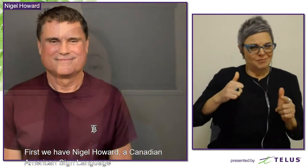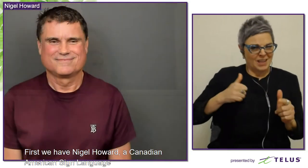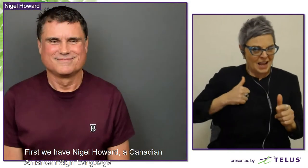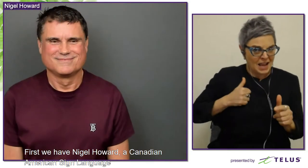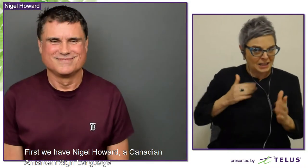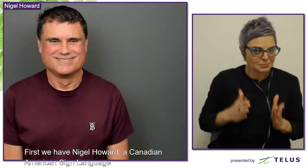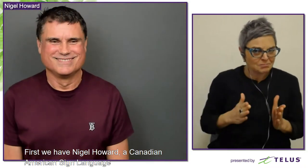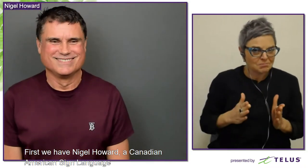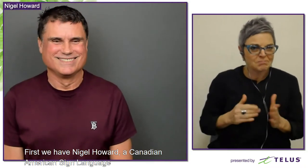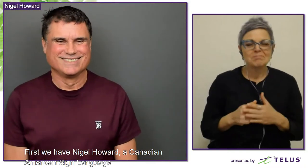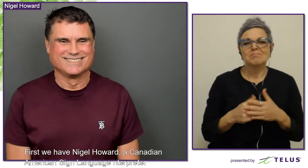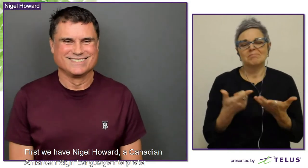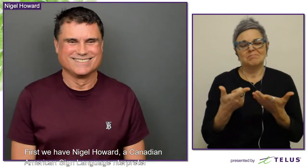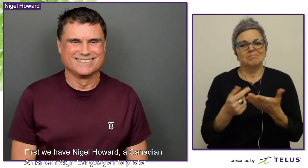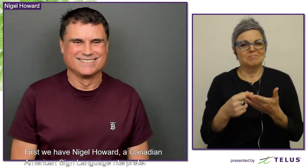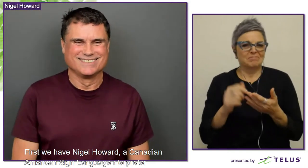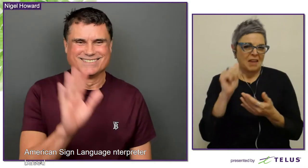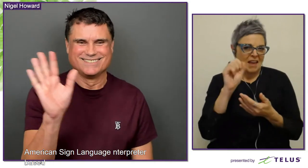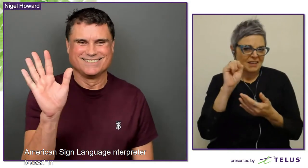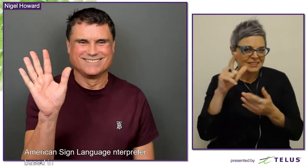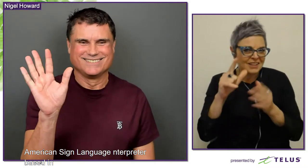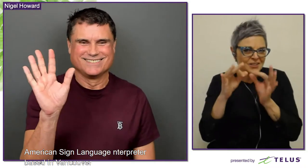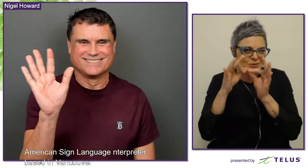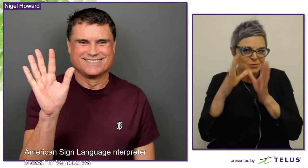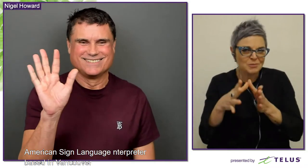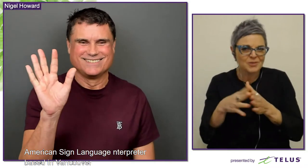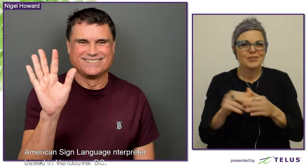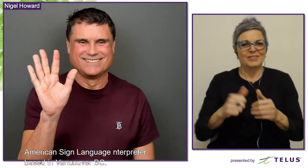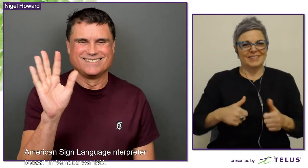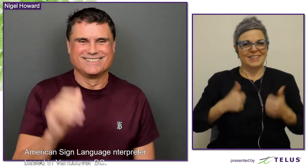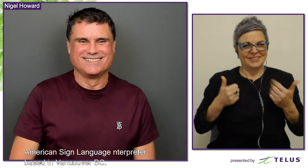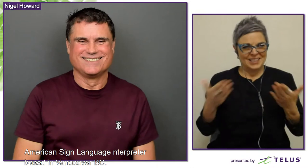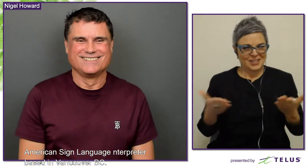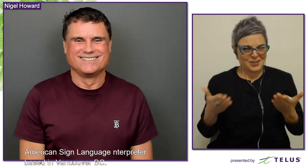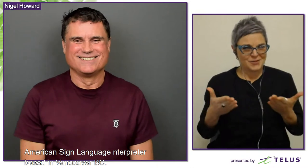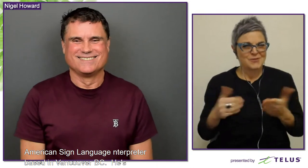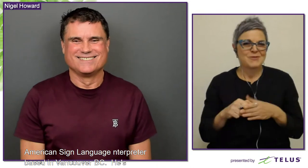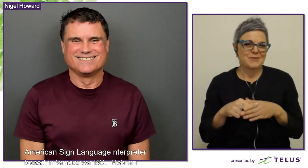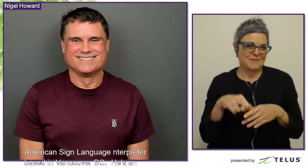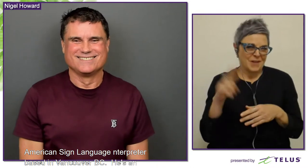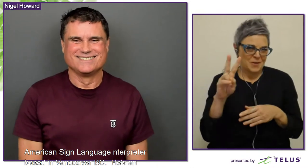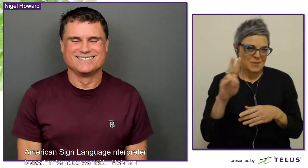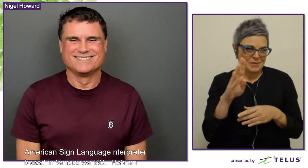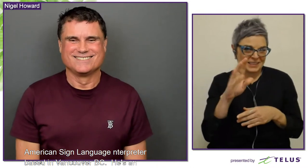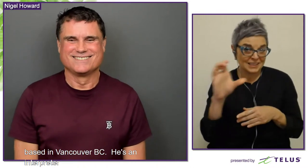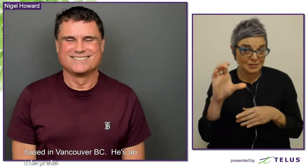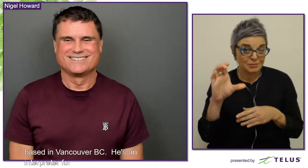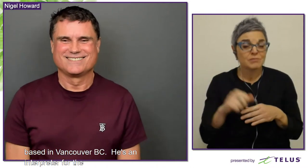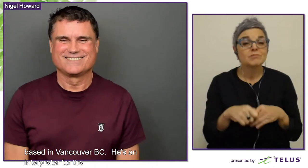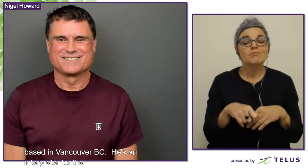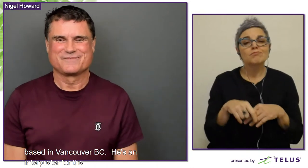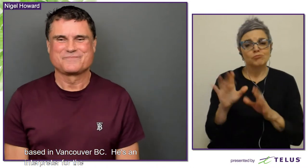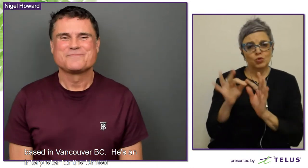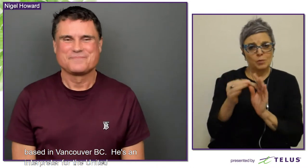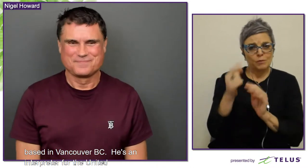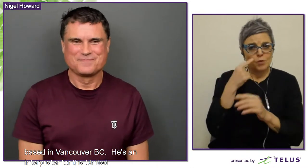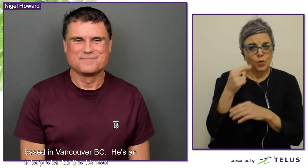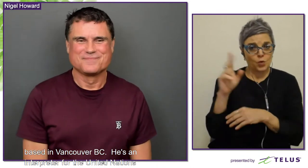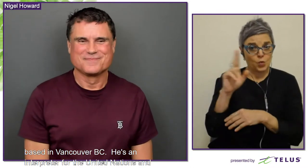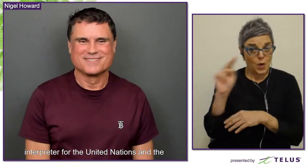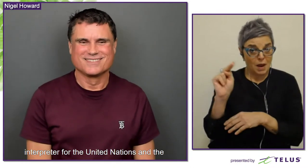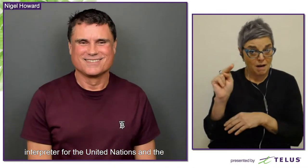in Vancouver, British Columbia. He is an interpreter for the United Nations and the government of British